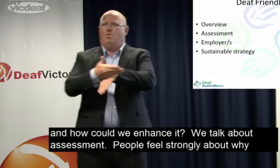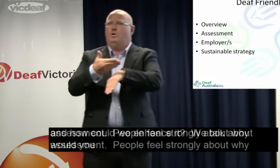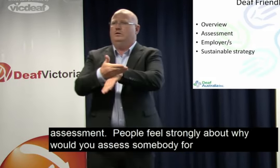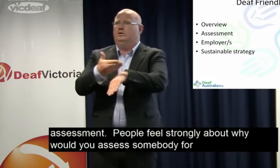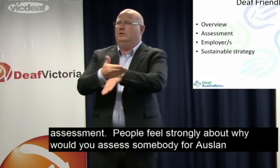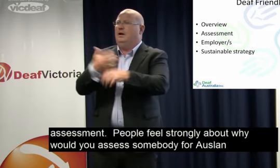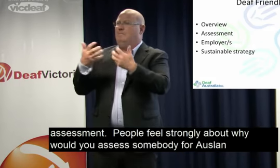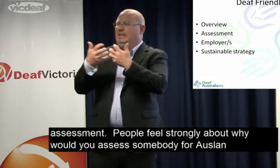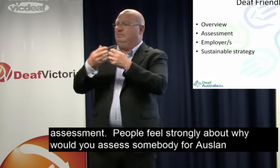information shortly.